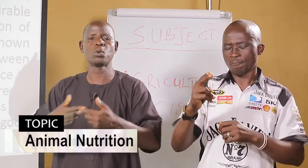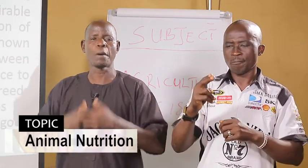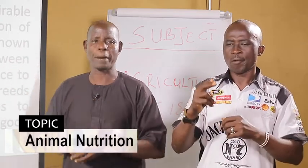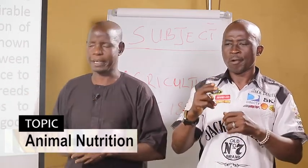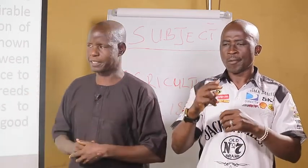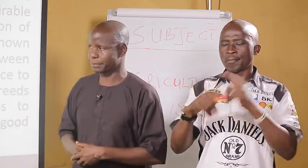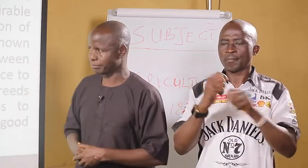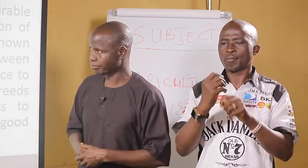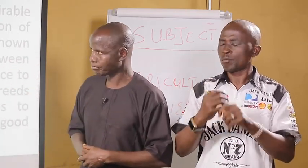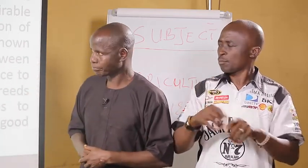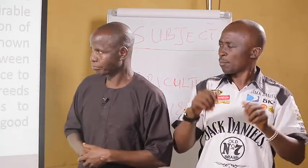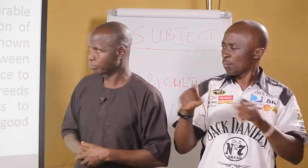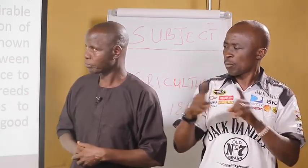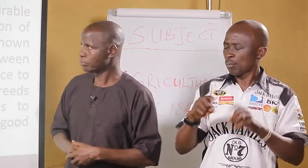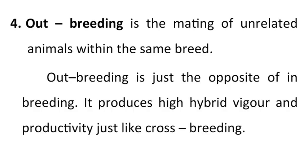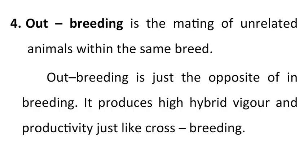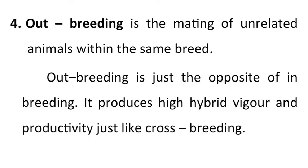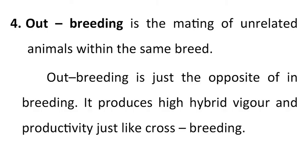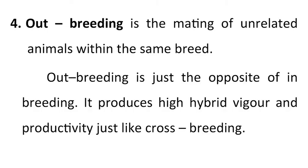the 2 parents.